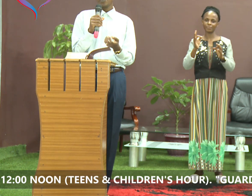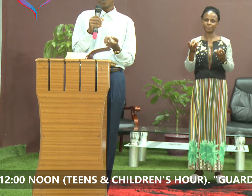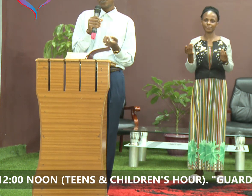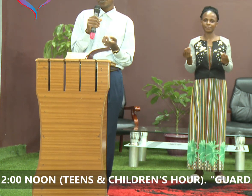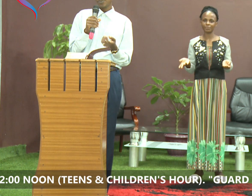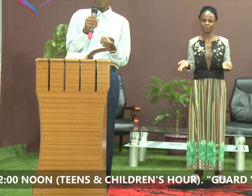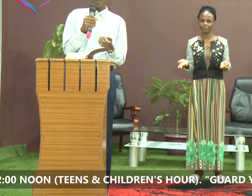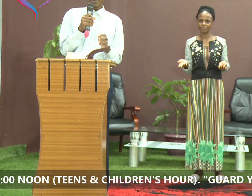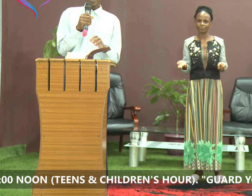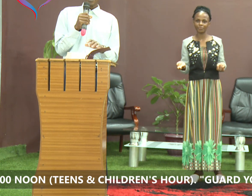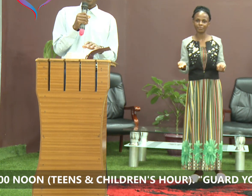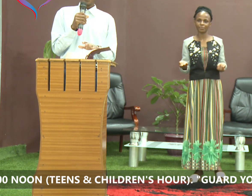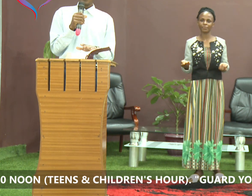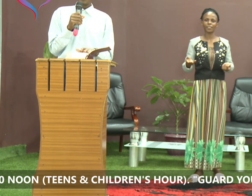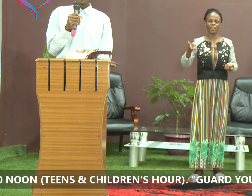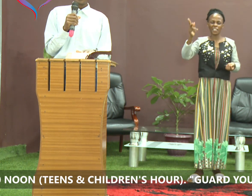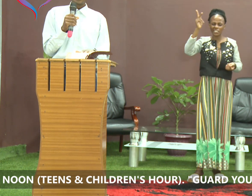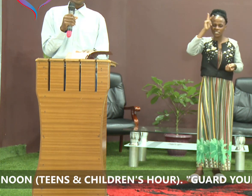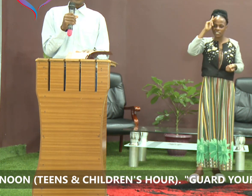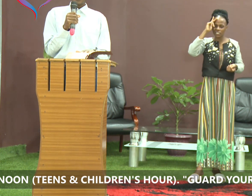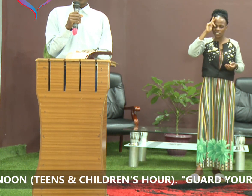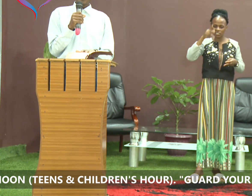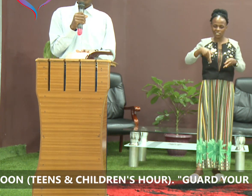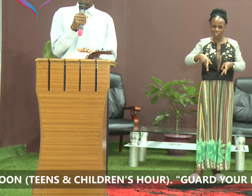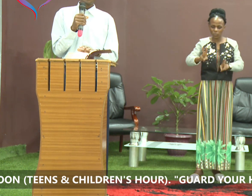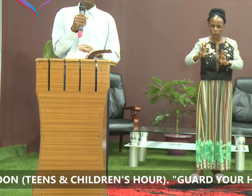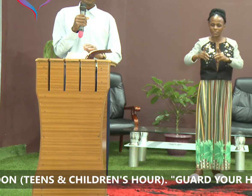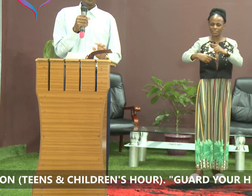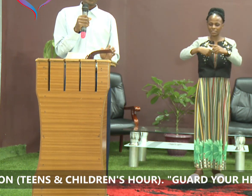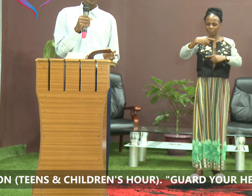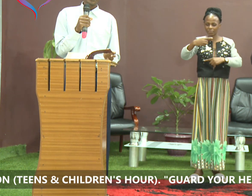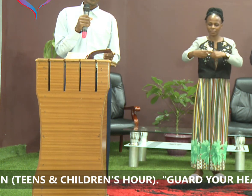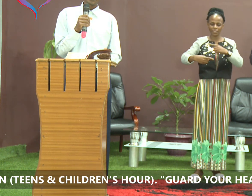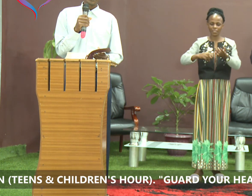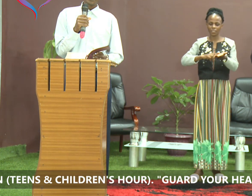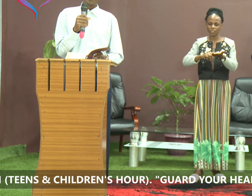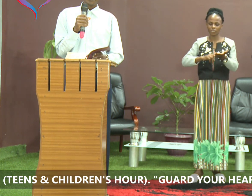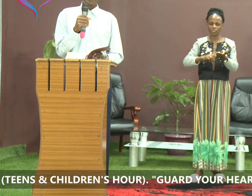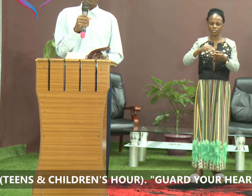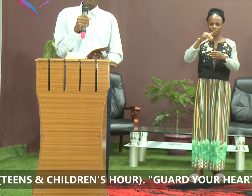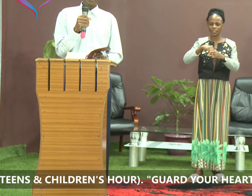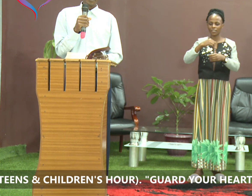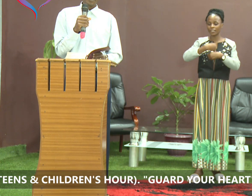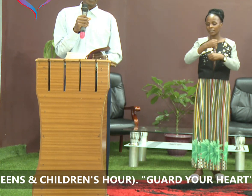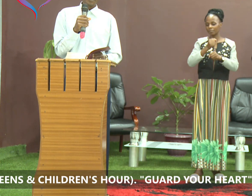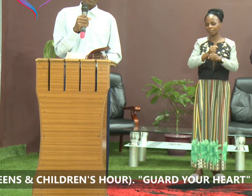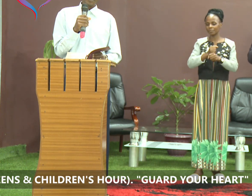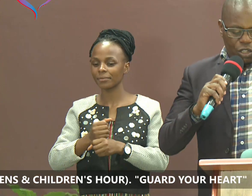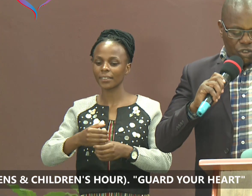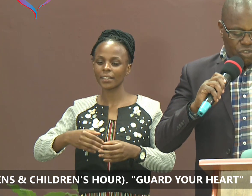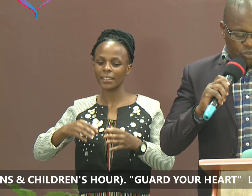These are techniques, skills and methods and processes used in production of goods or